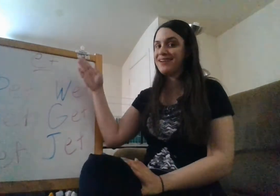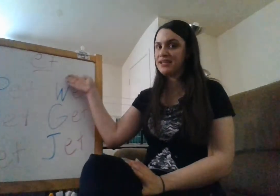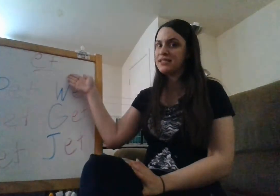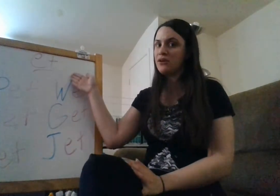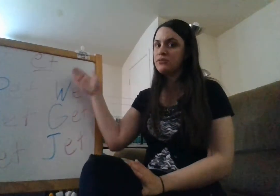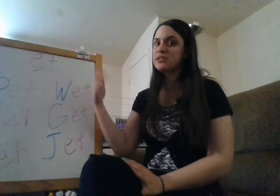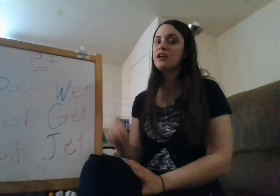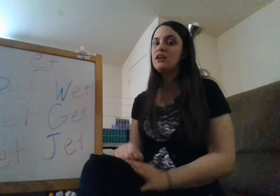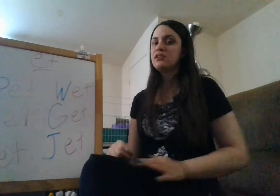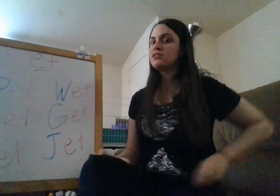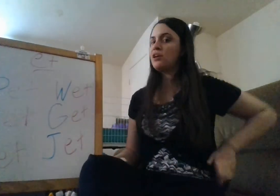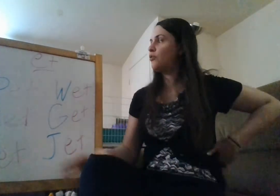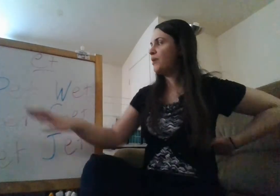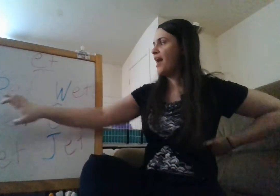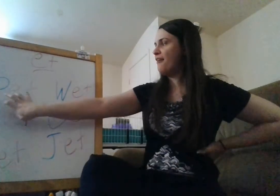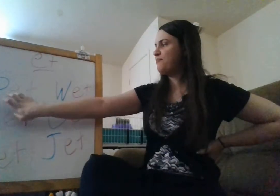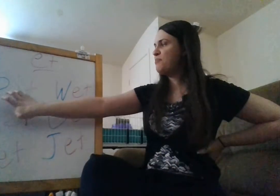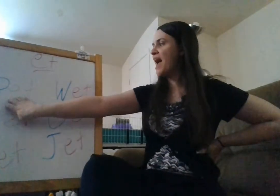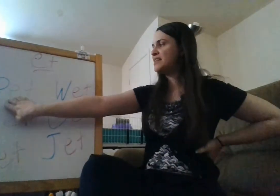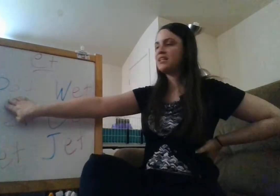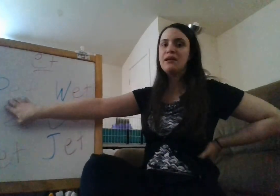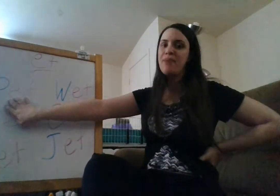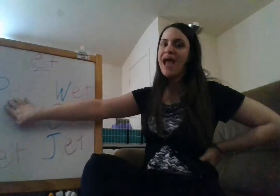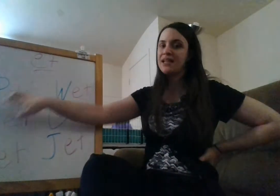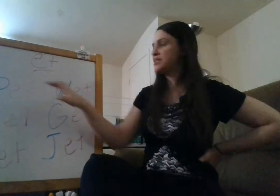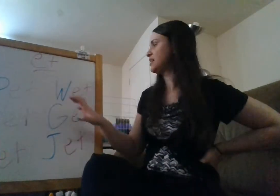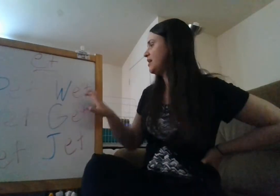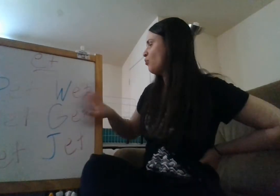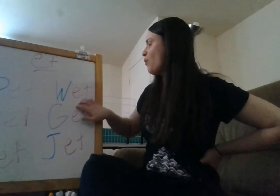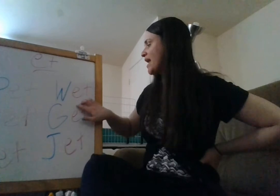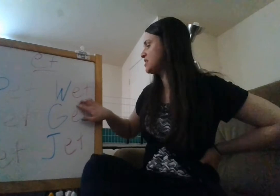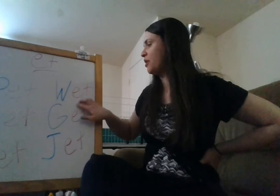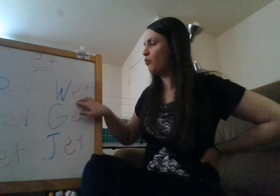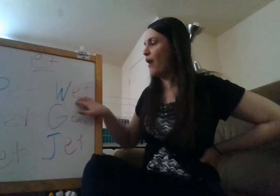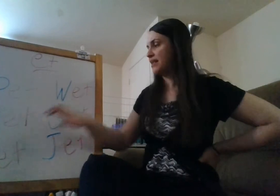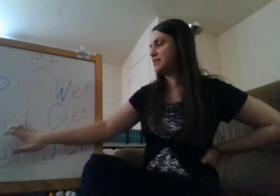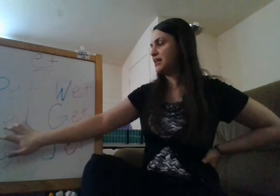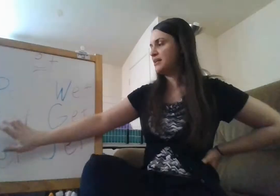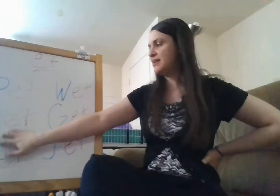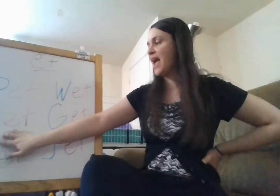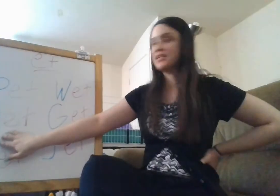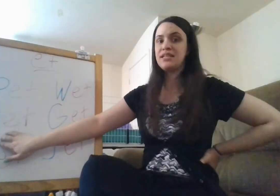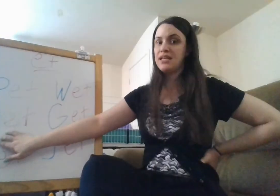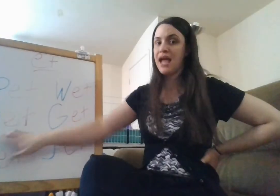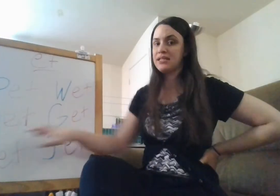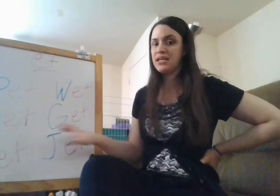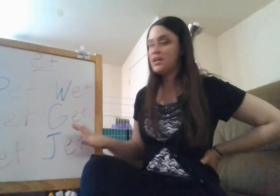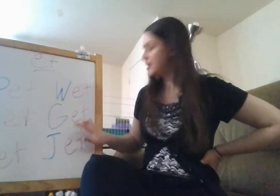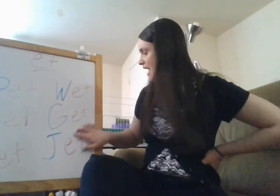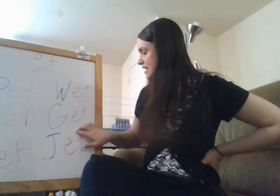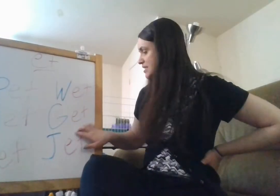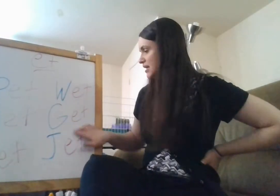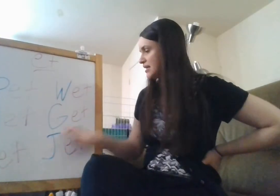ending sounds. So we have pet, pet, wet, wet, net, net, get,